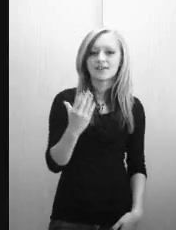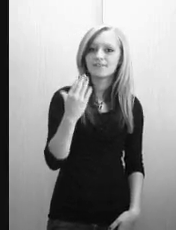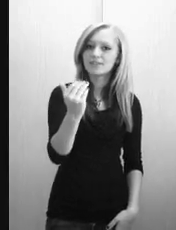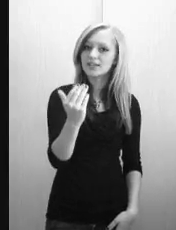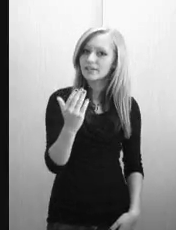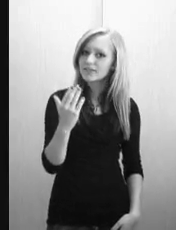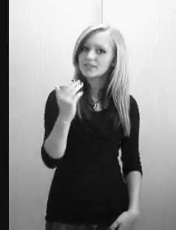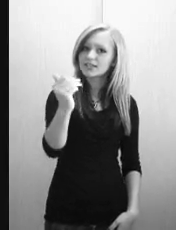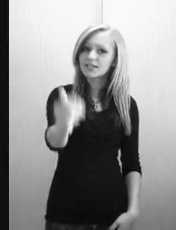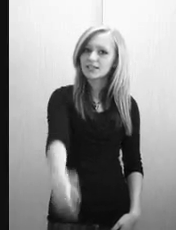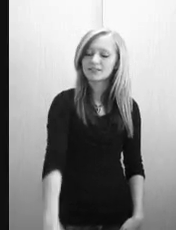15